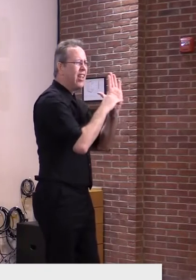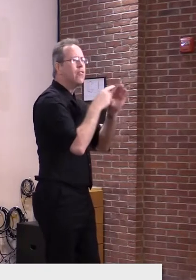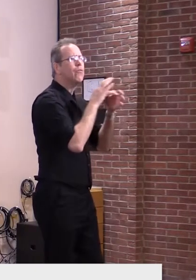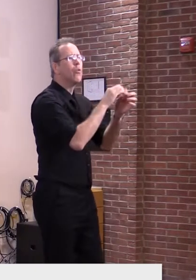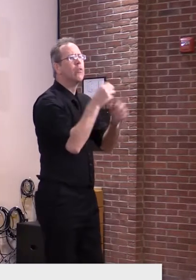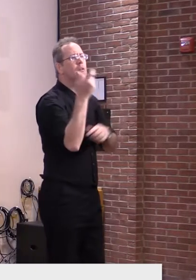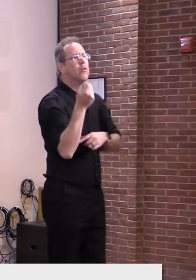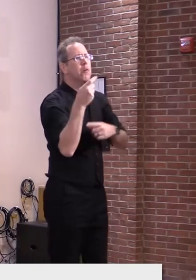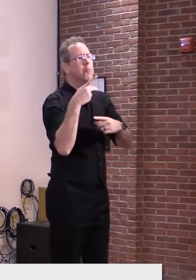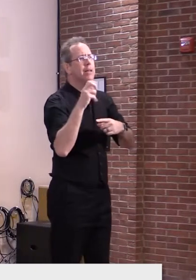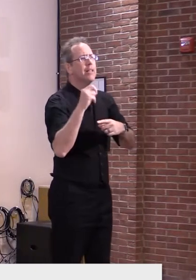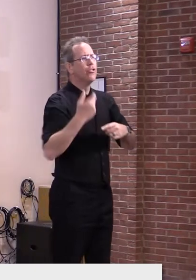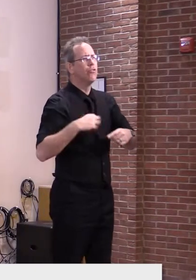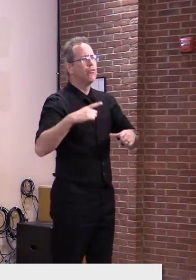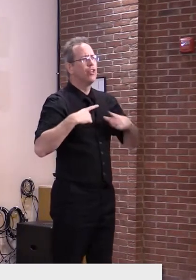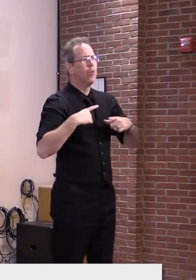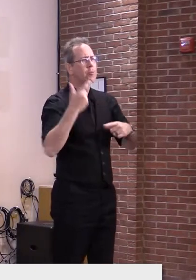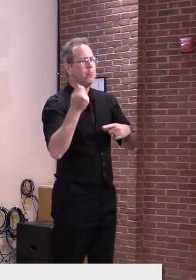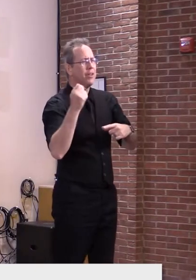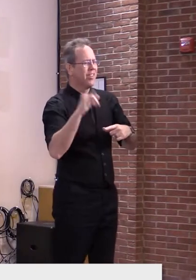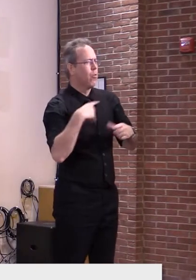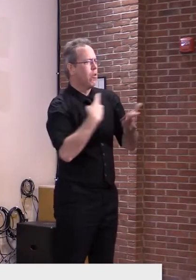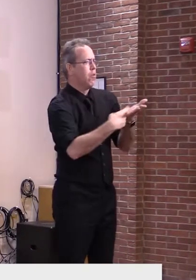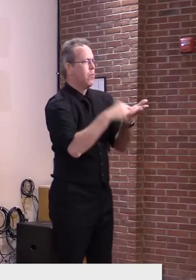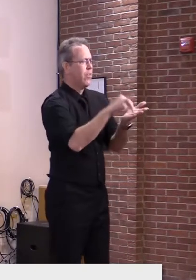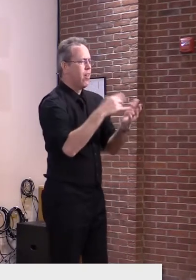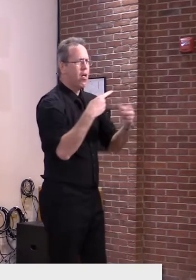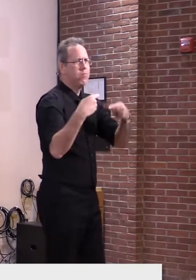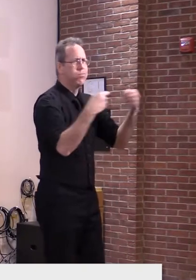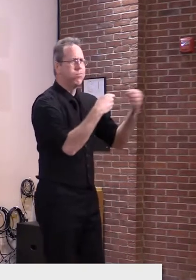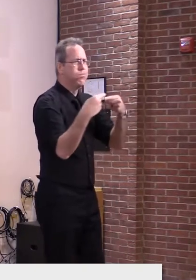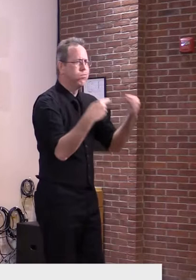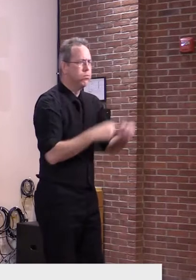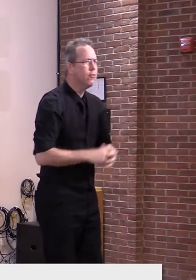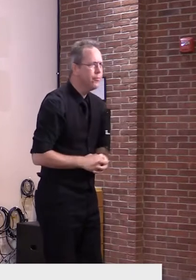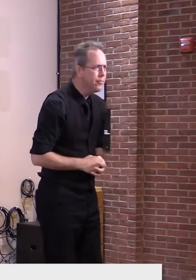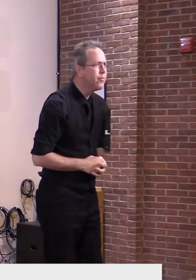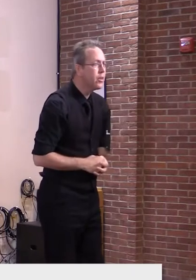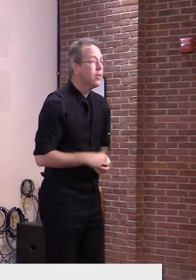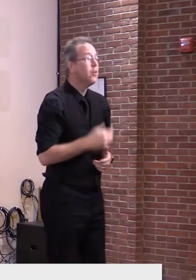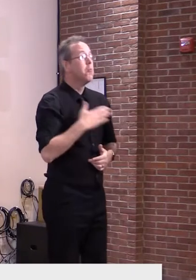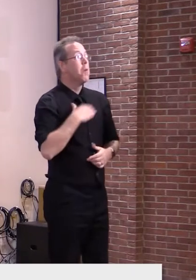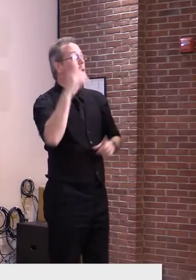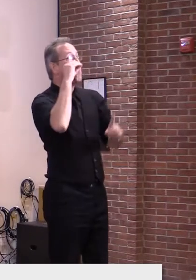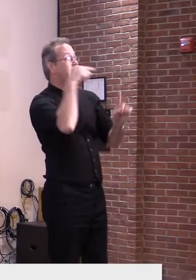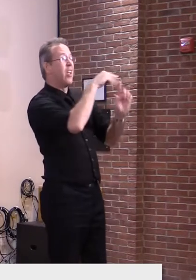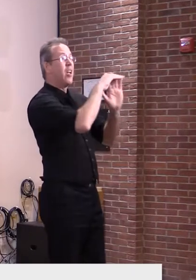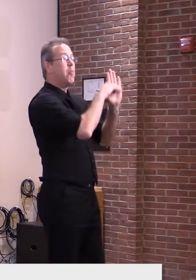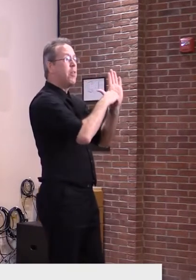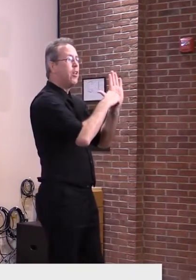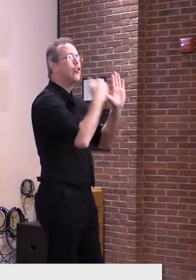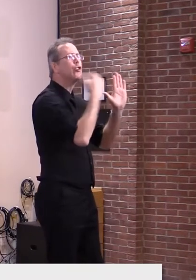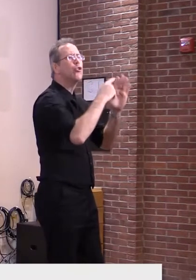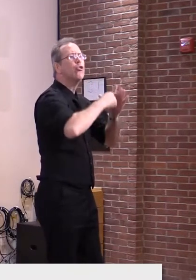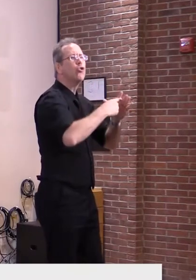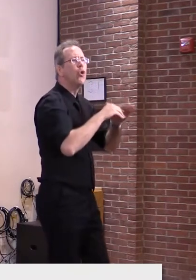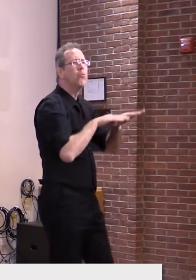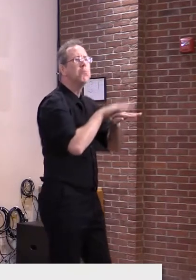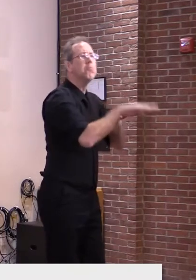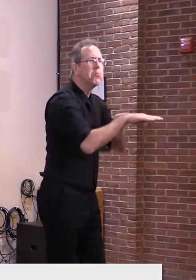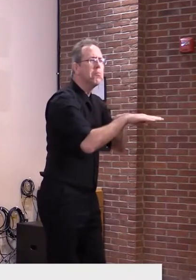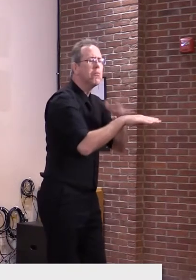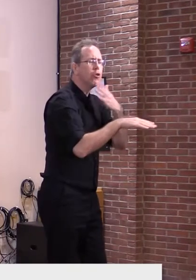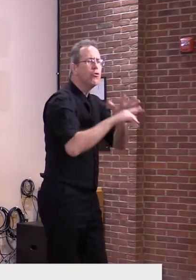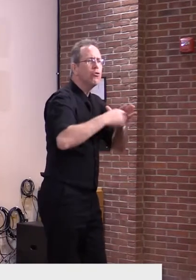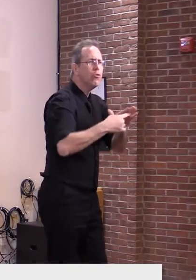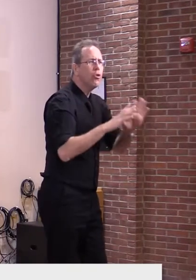I'm going to just say up front that I think that bill is a good start, but it doesn't go anywhere near